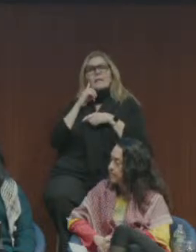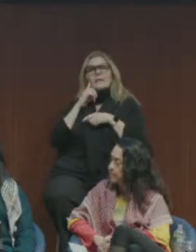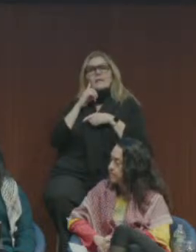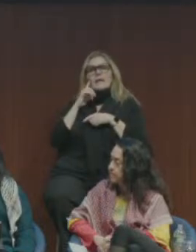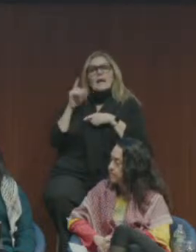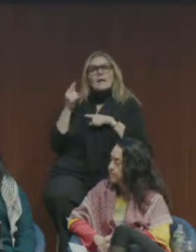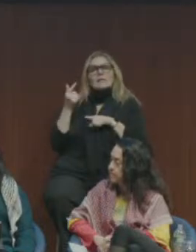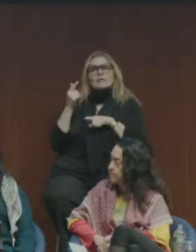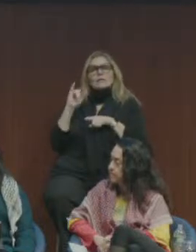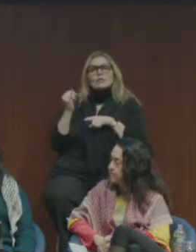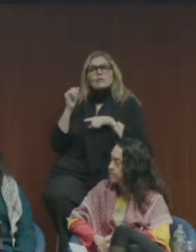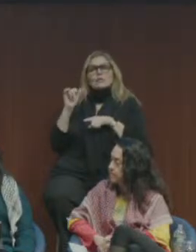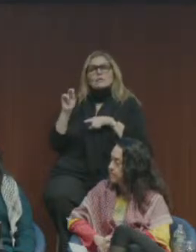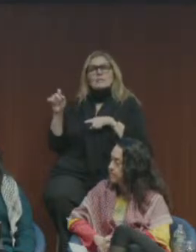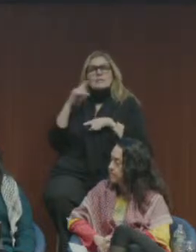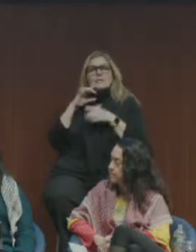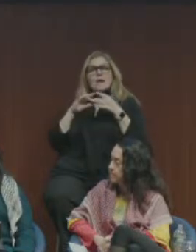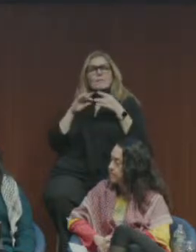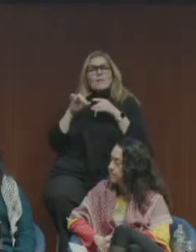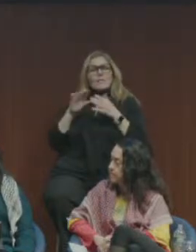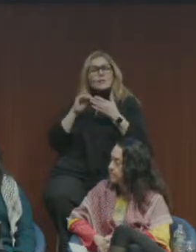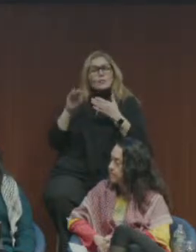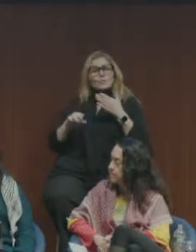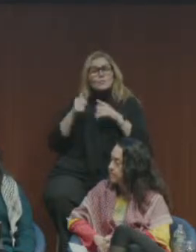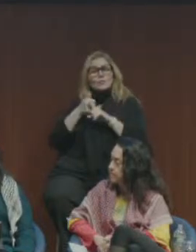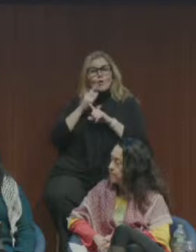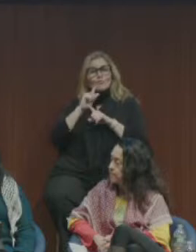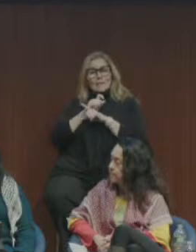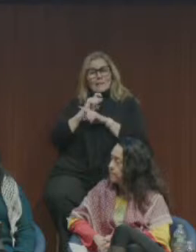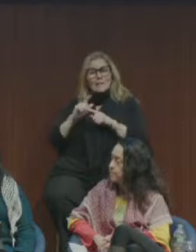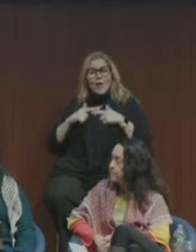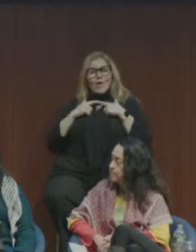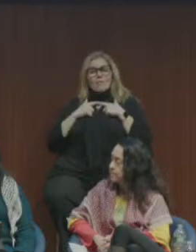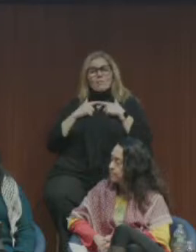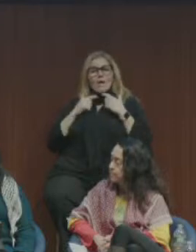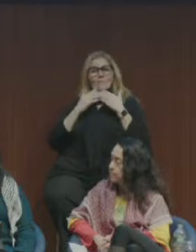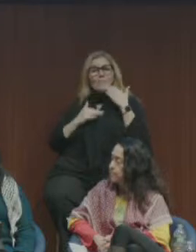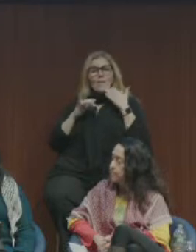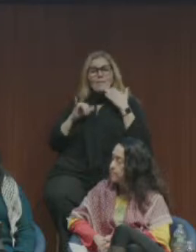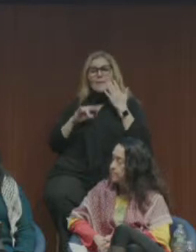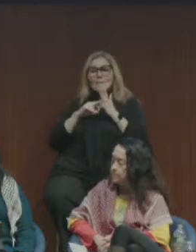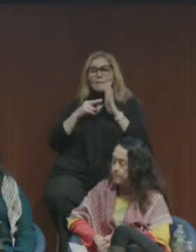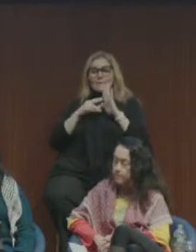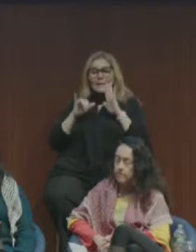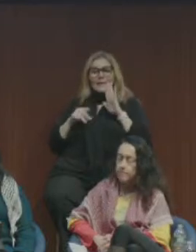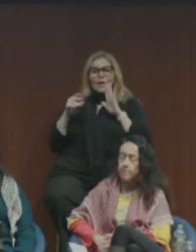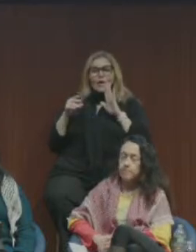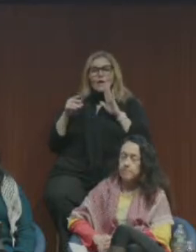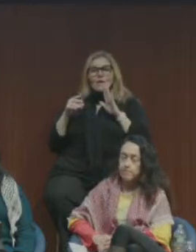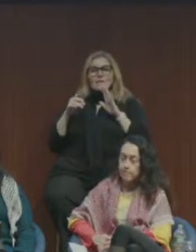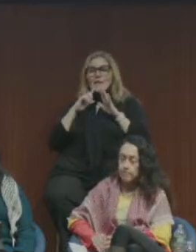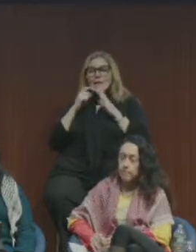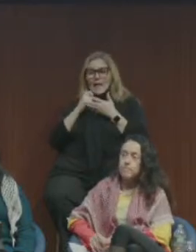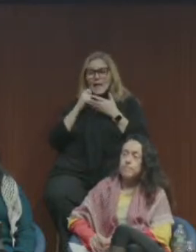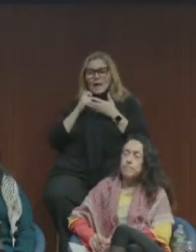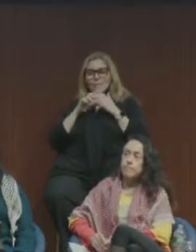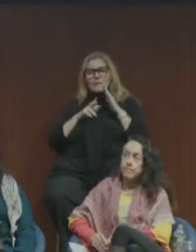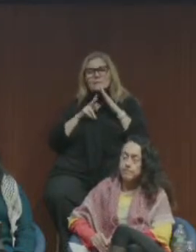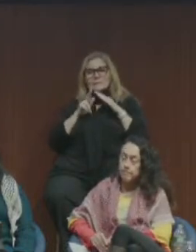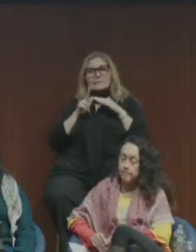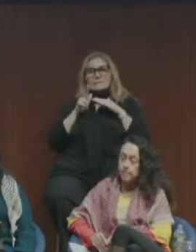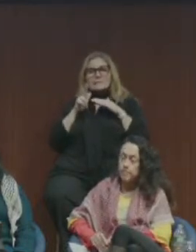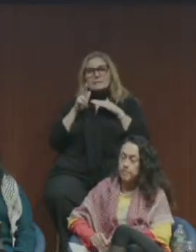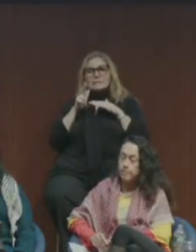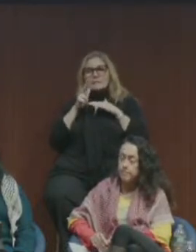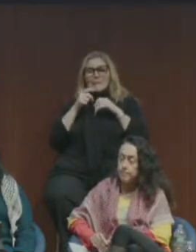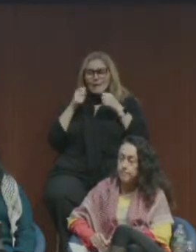Jina pointed out, the students really are our lifeblood, and it is the fuel that gets our bus up that hill. And